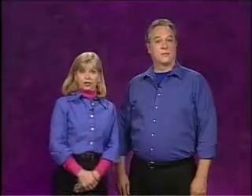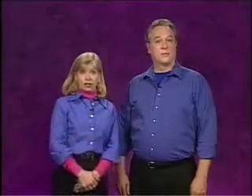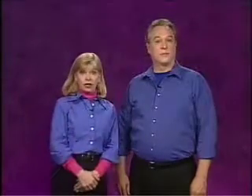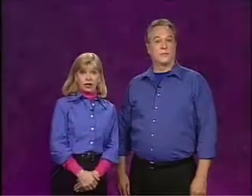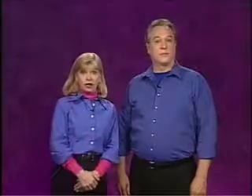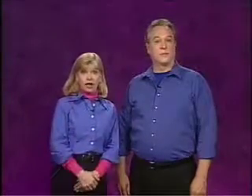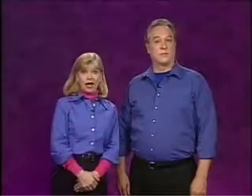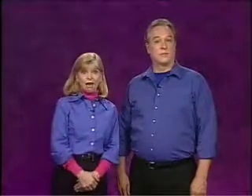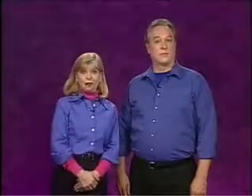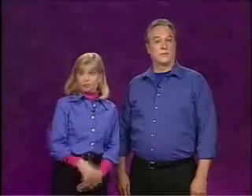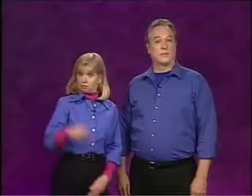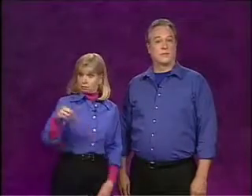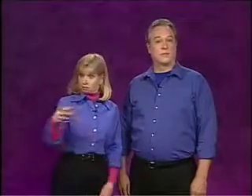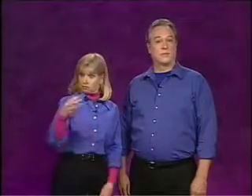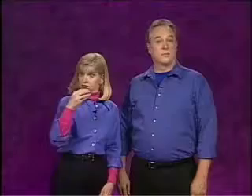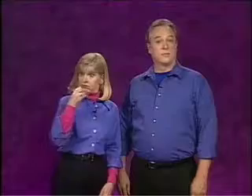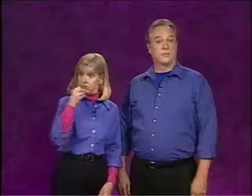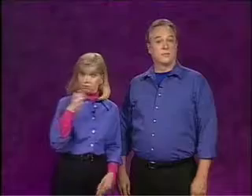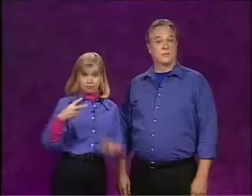Does he eat crabs?